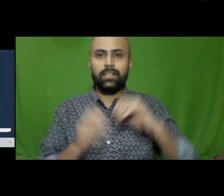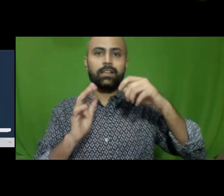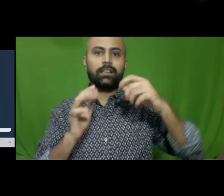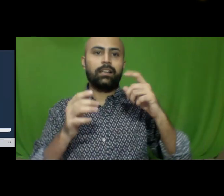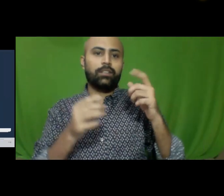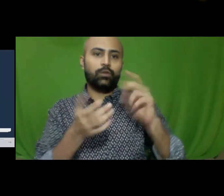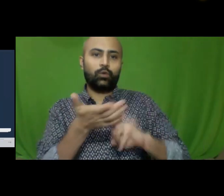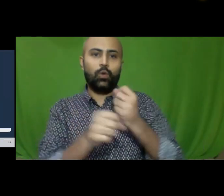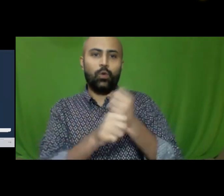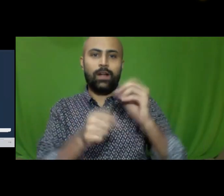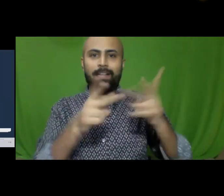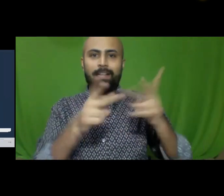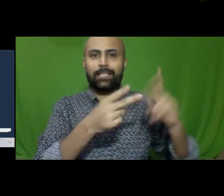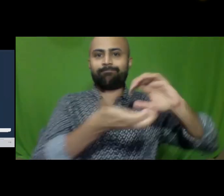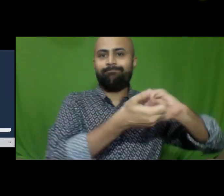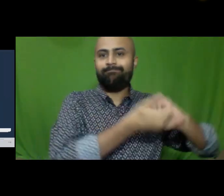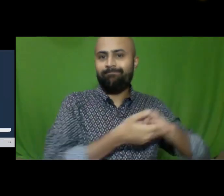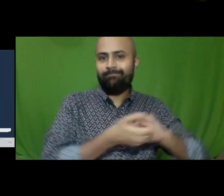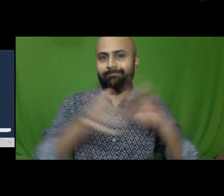Right. So